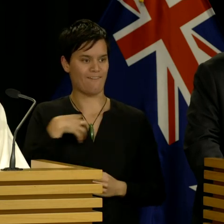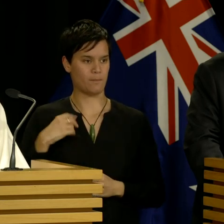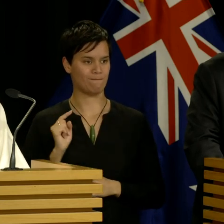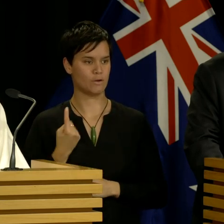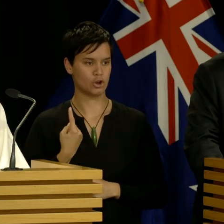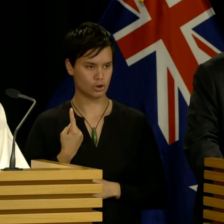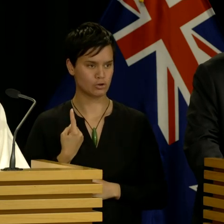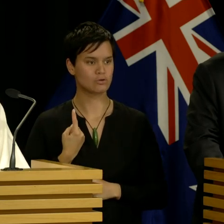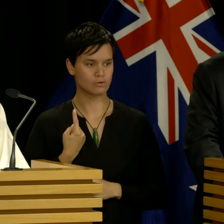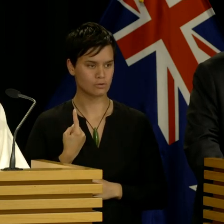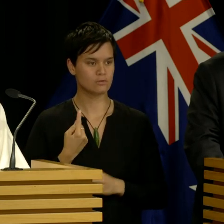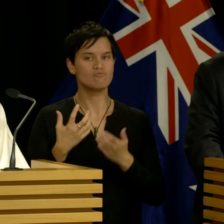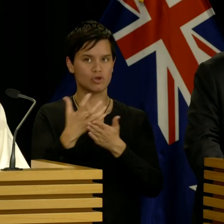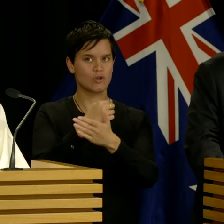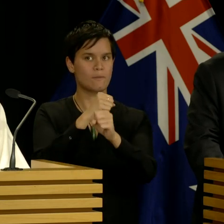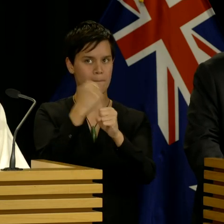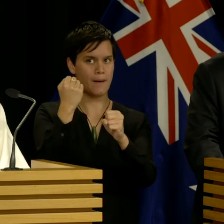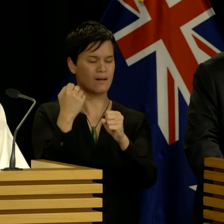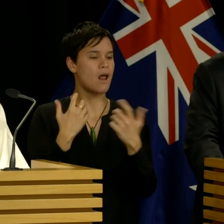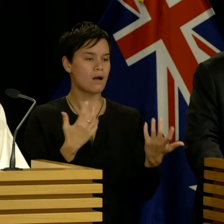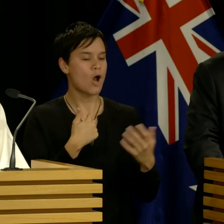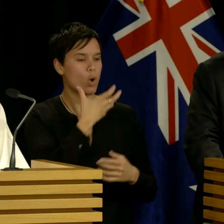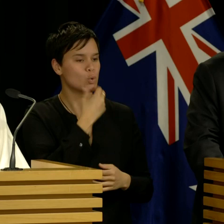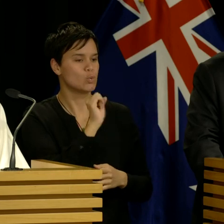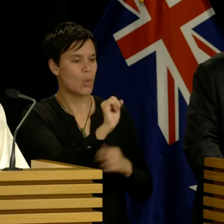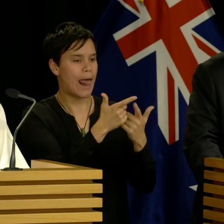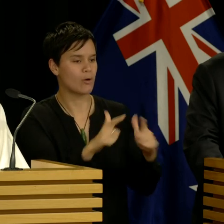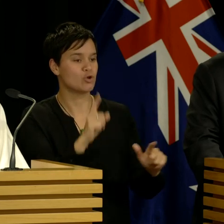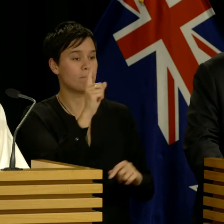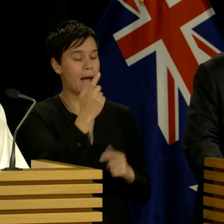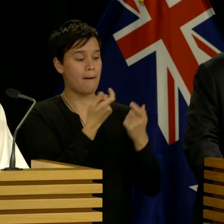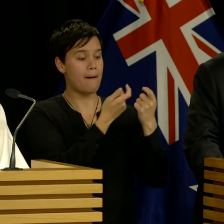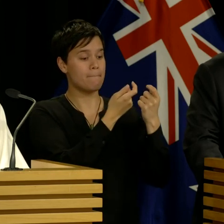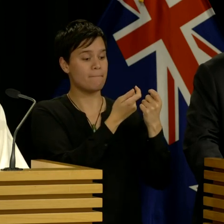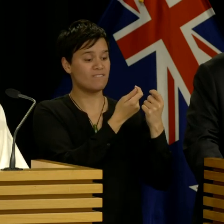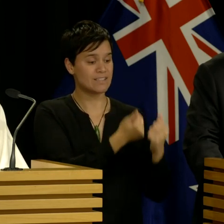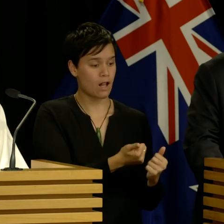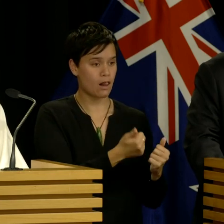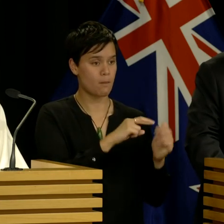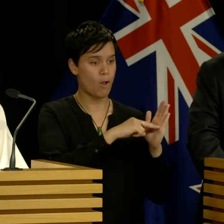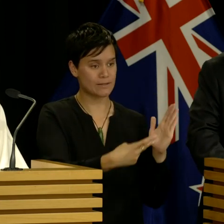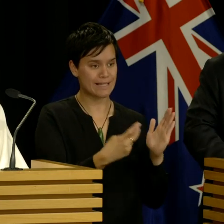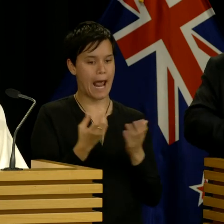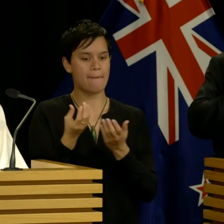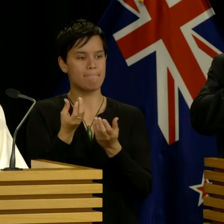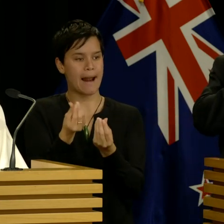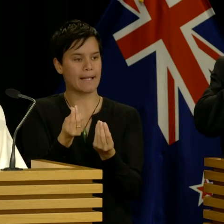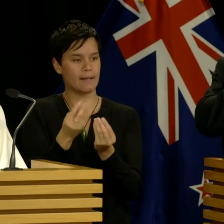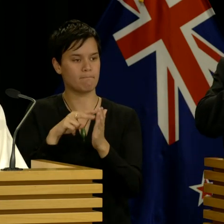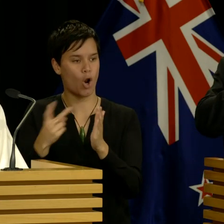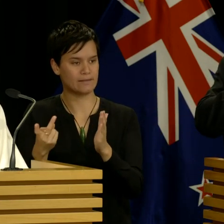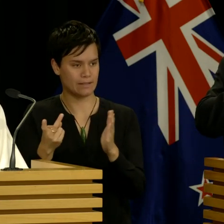is a situation where you say, not to use your language, but where fiscal policy and monetary policy come close together. Henry? Do you